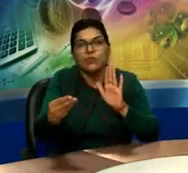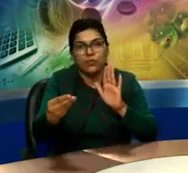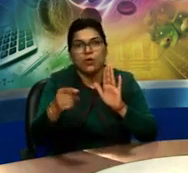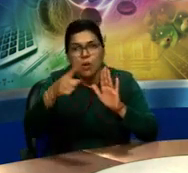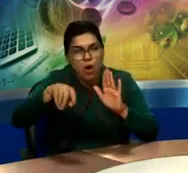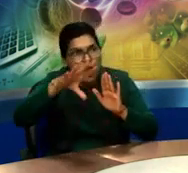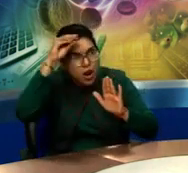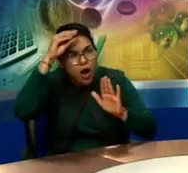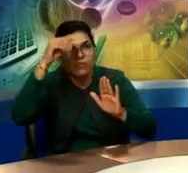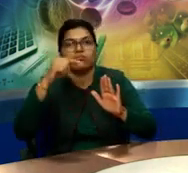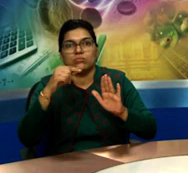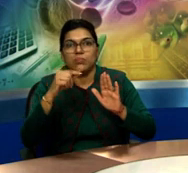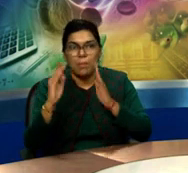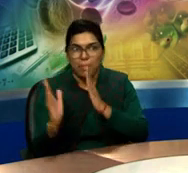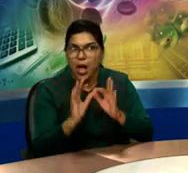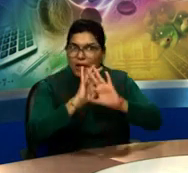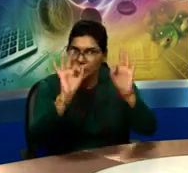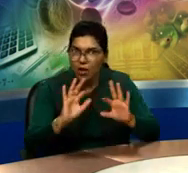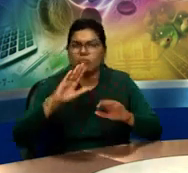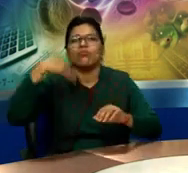The next is preparation of a code of ethics.